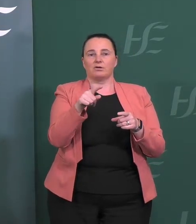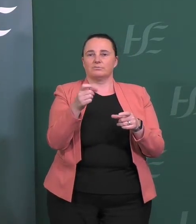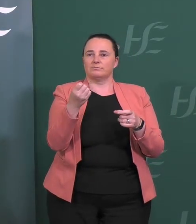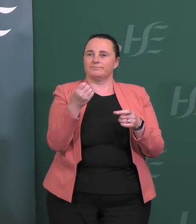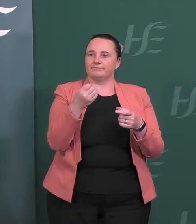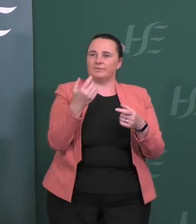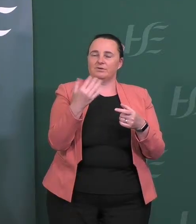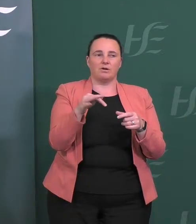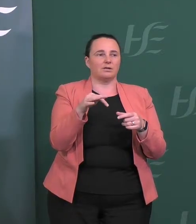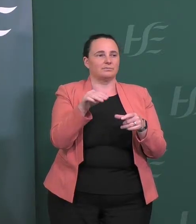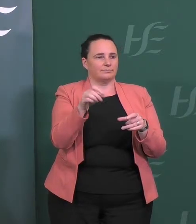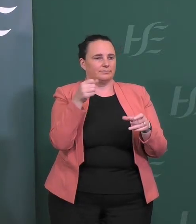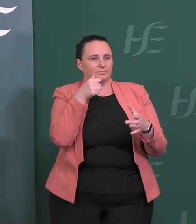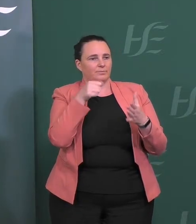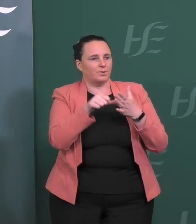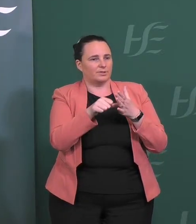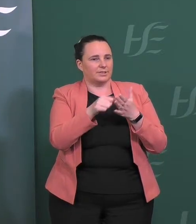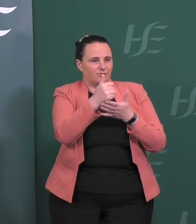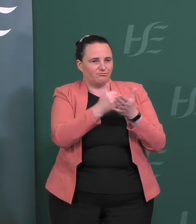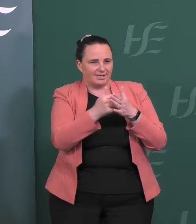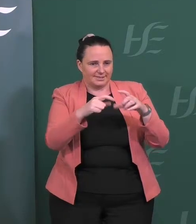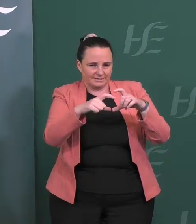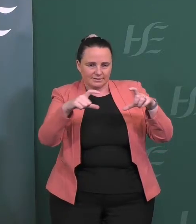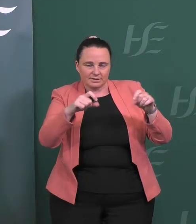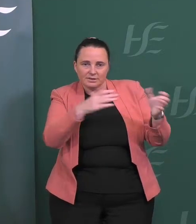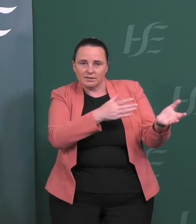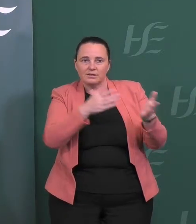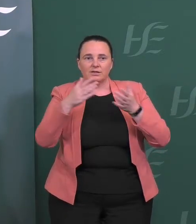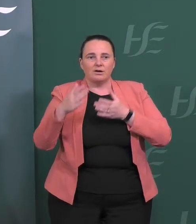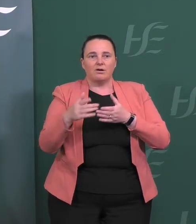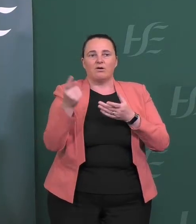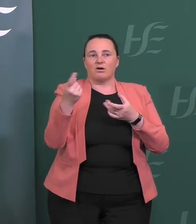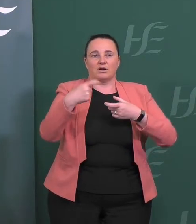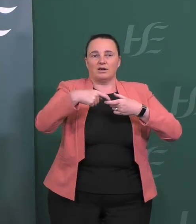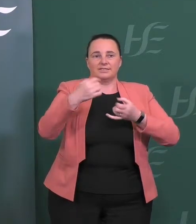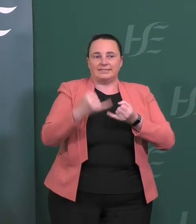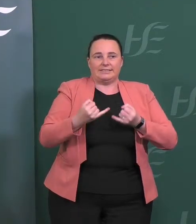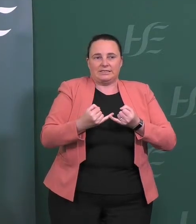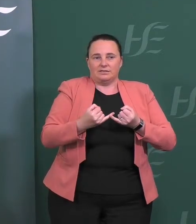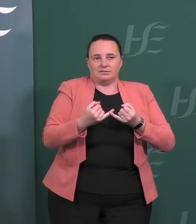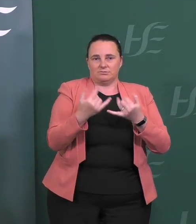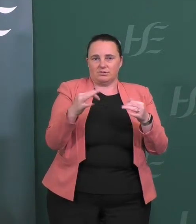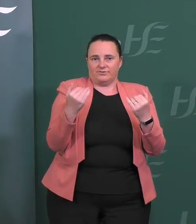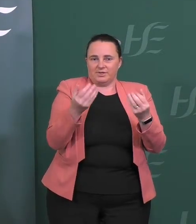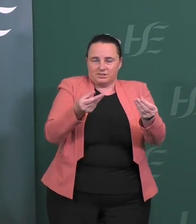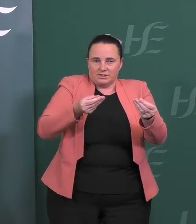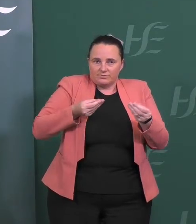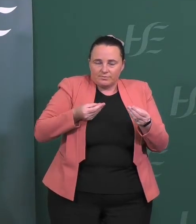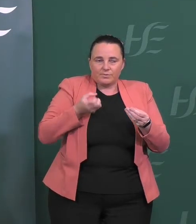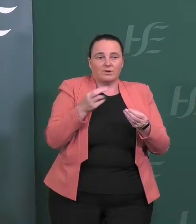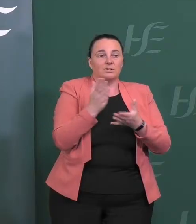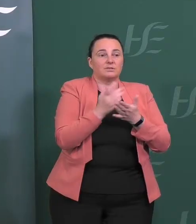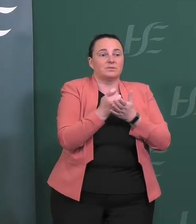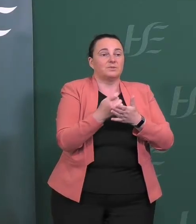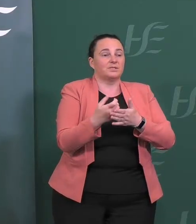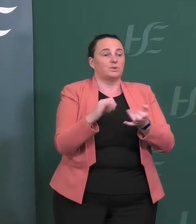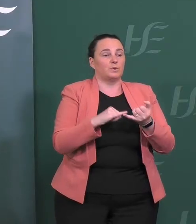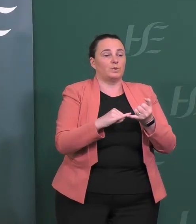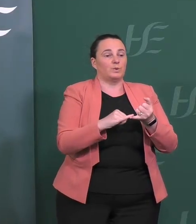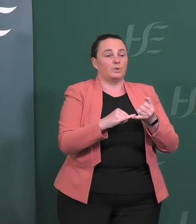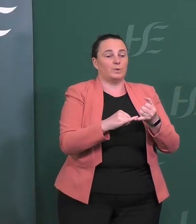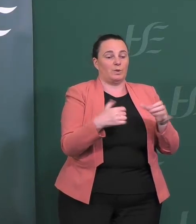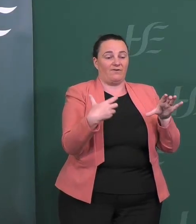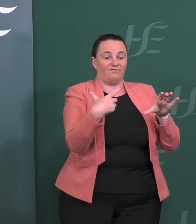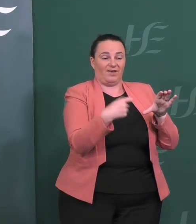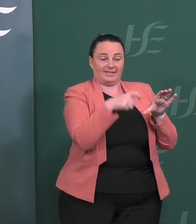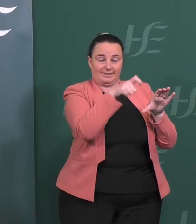given at the time, incorrect contact details provided. In some cases, the vaccinators at the location